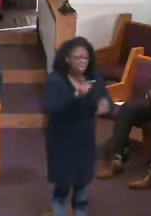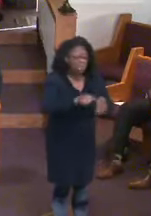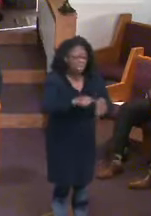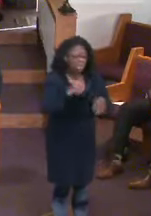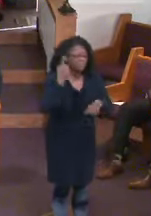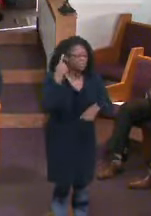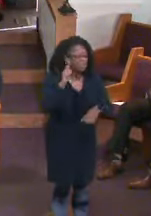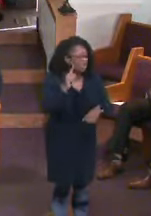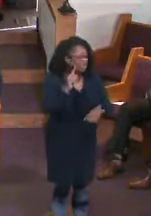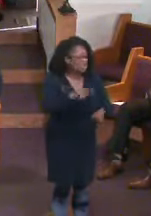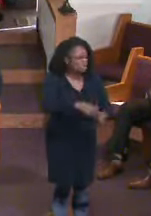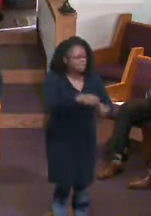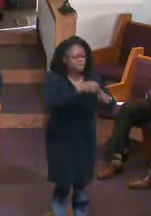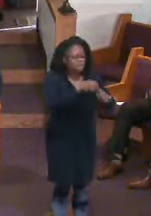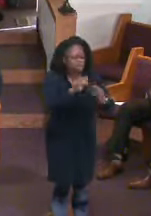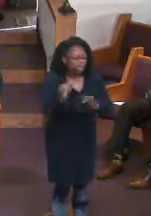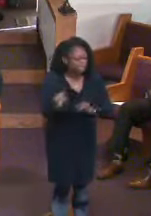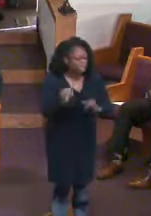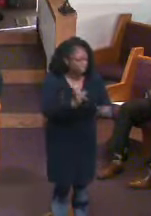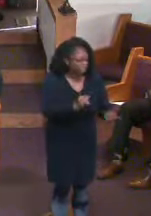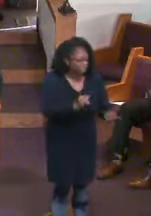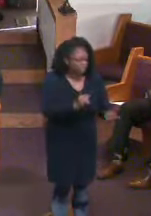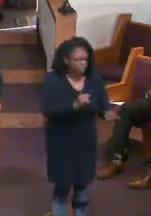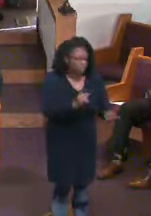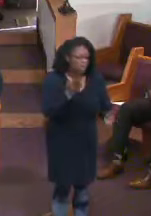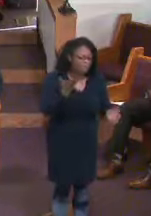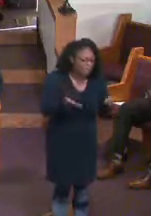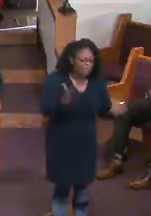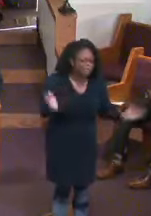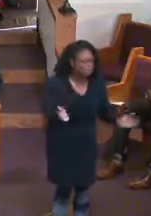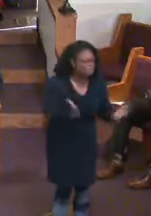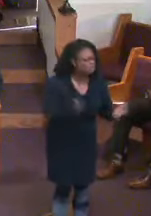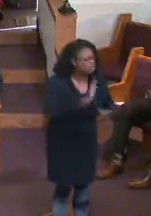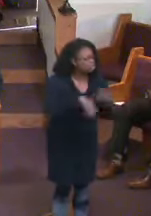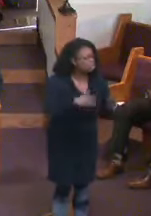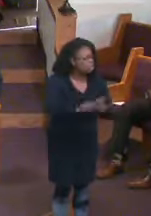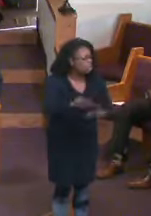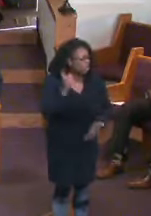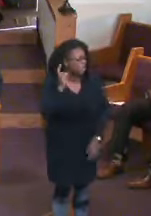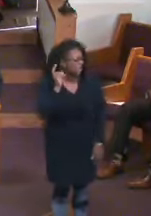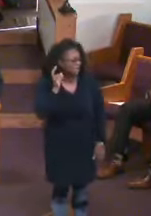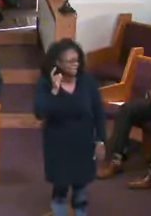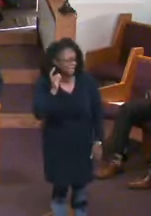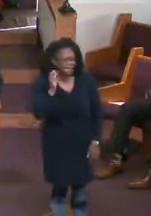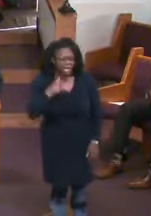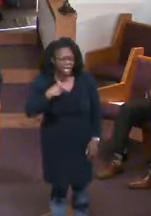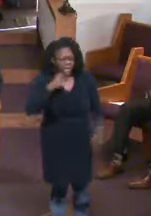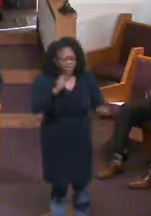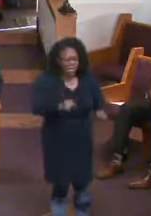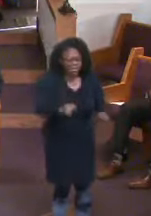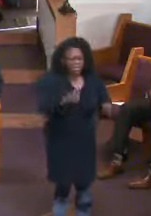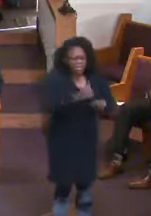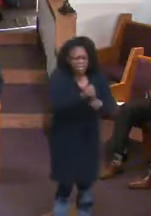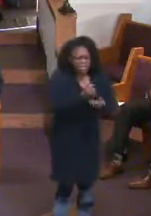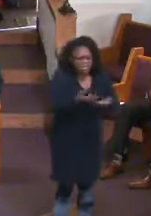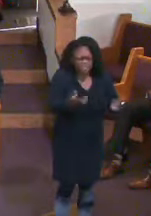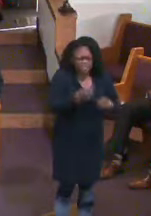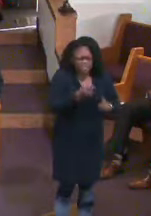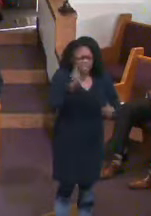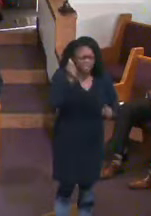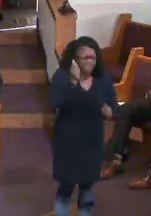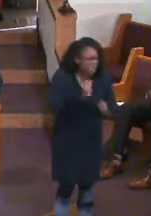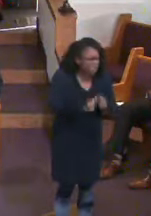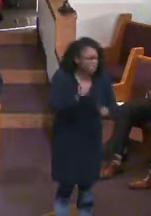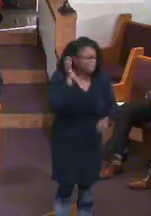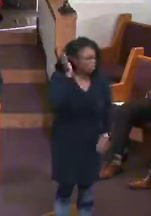individuals, although they may be encouraging to all who listen. And I'm able to get something out of every sermon, and I try